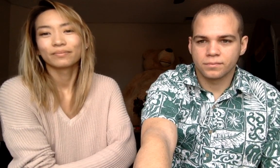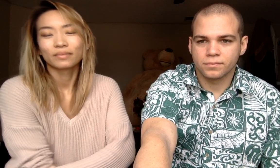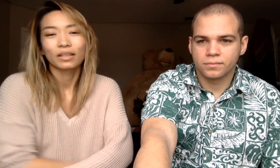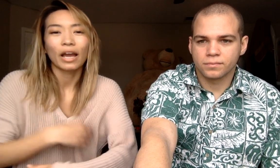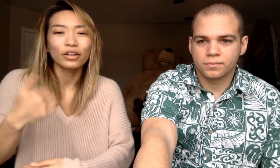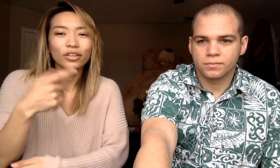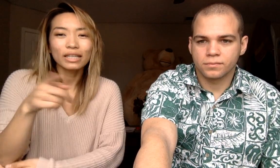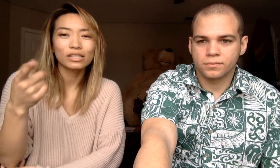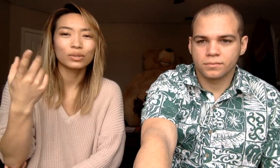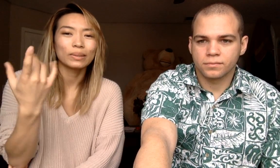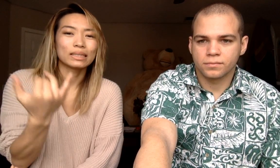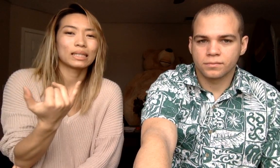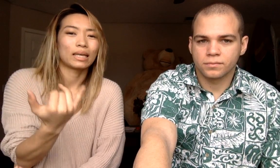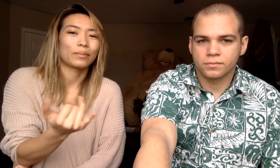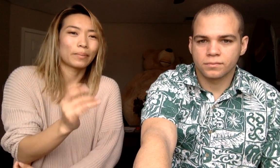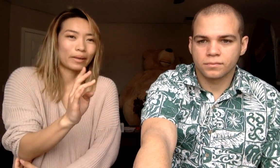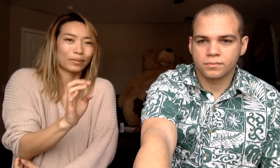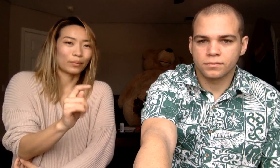How are you guys doing today, by the way?